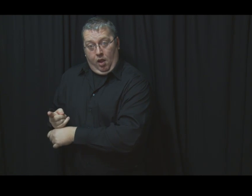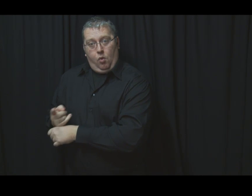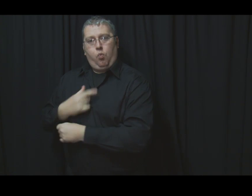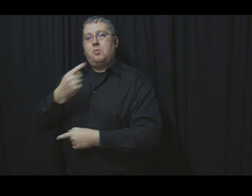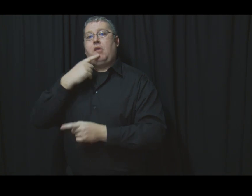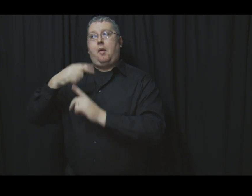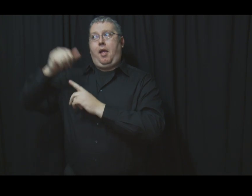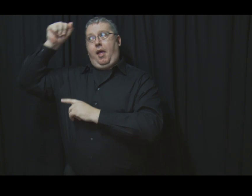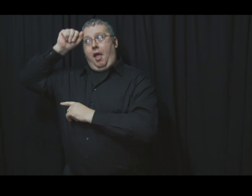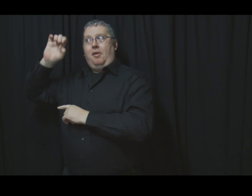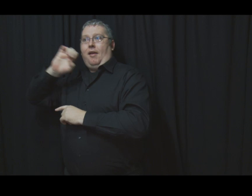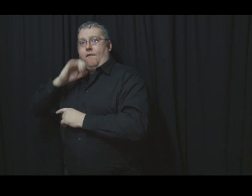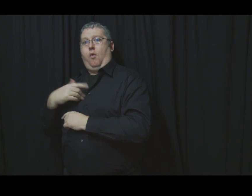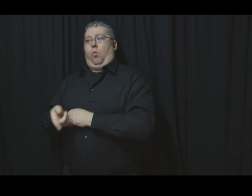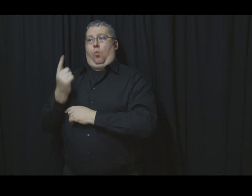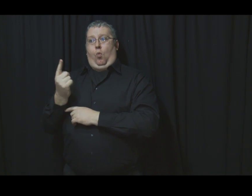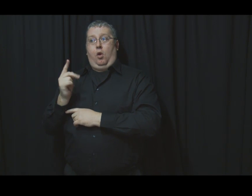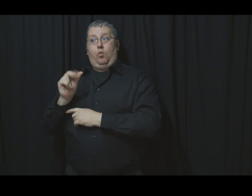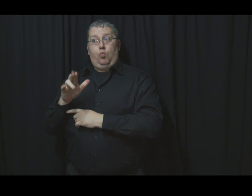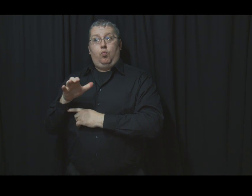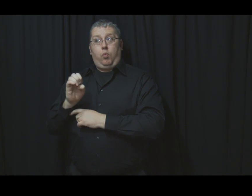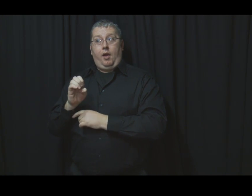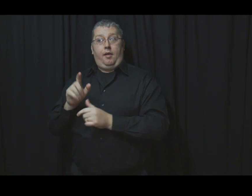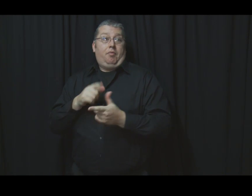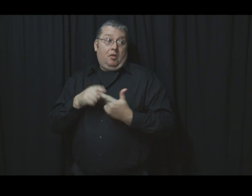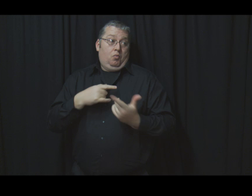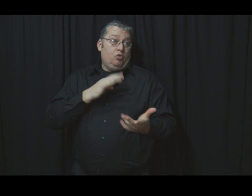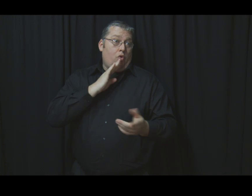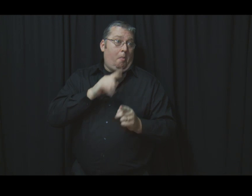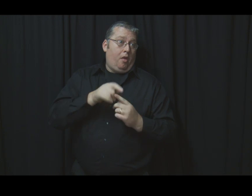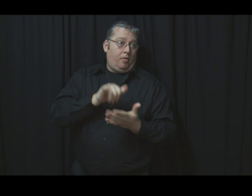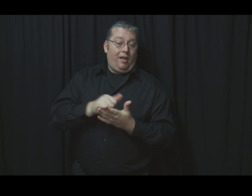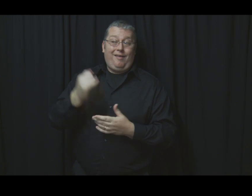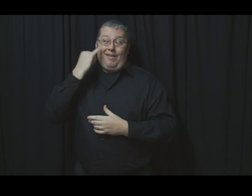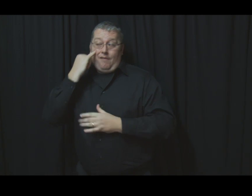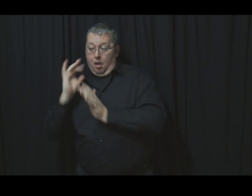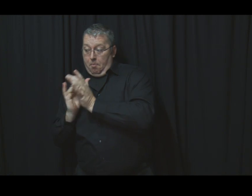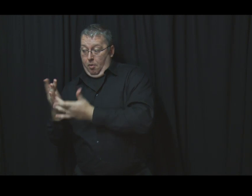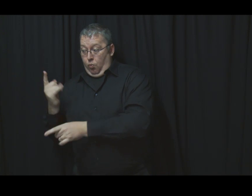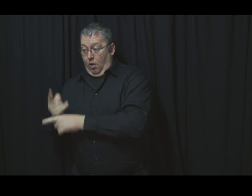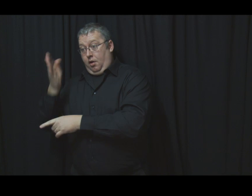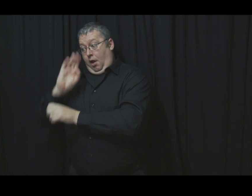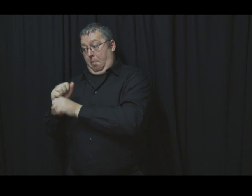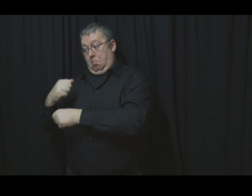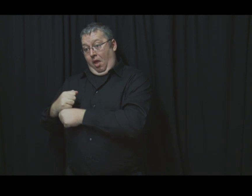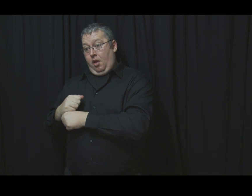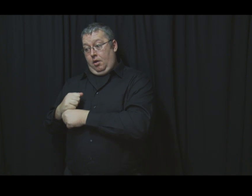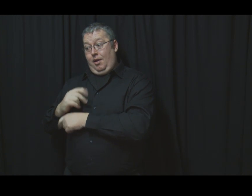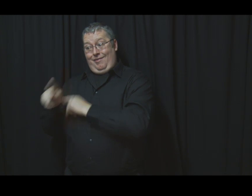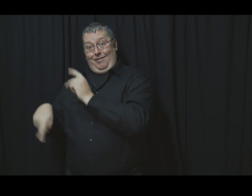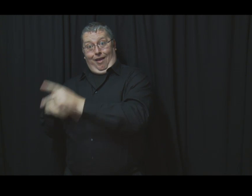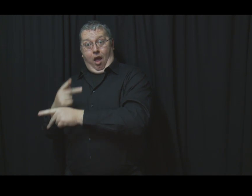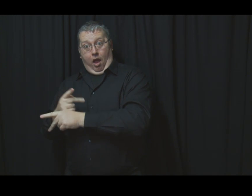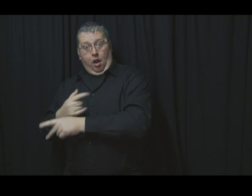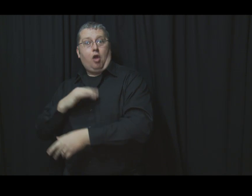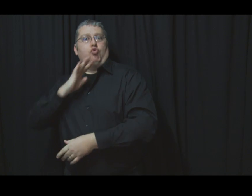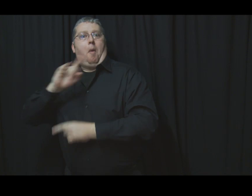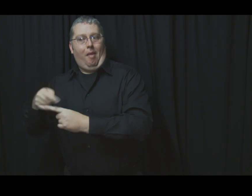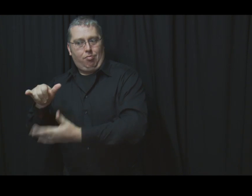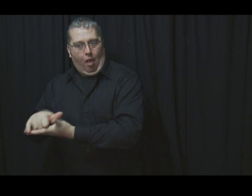Eve, there's one race. And I went through and talked about that. If the Bible's right and God made kinds, I went through and talked about that. And